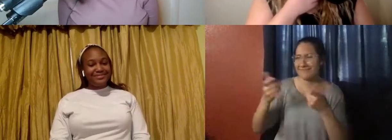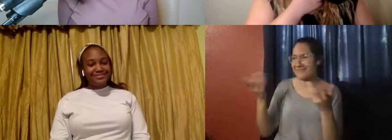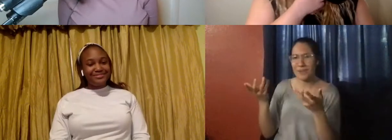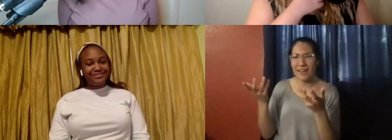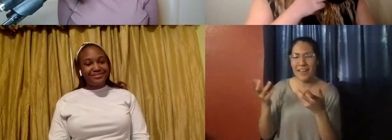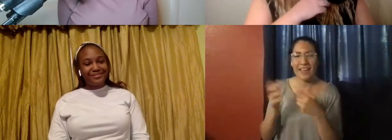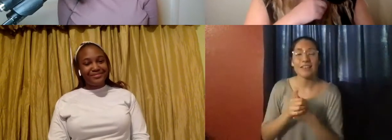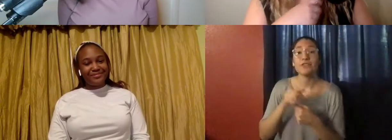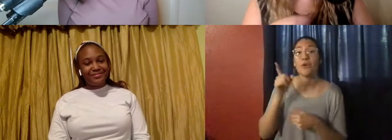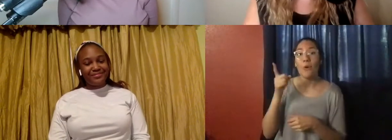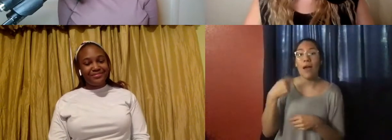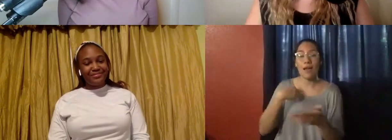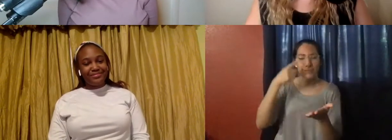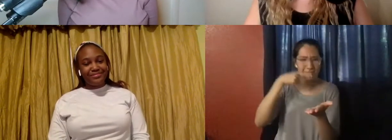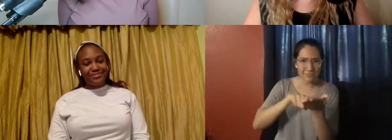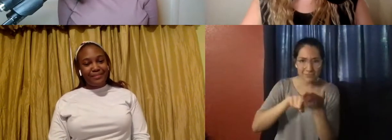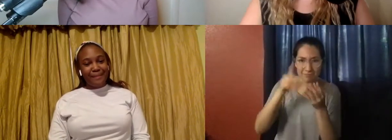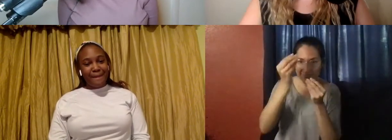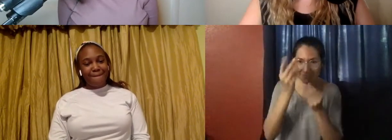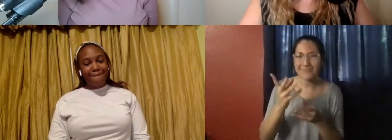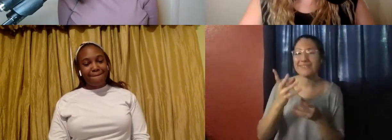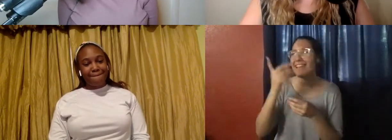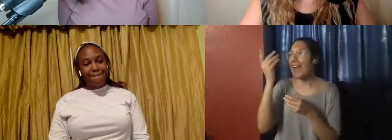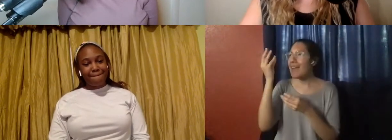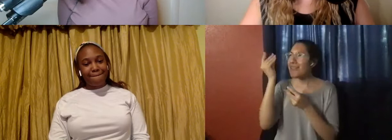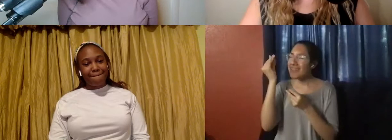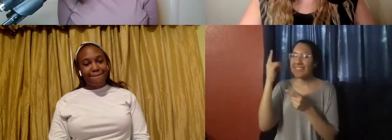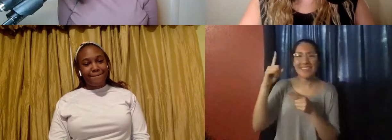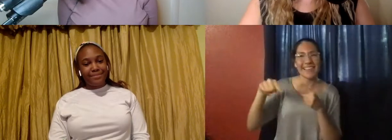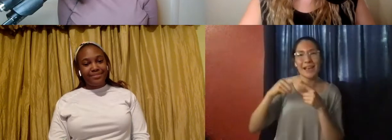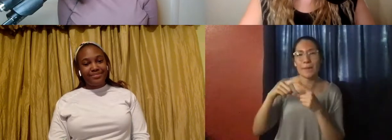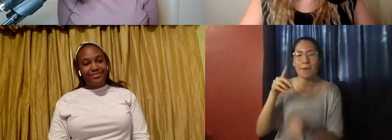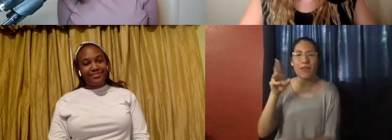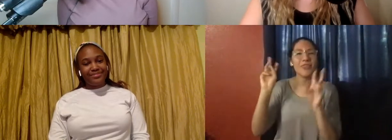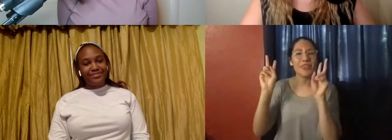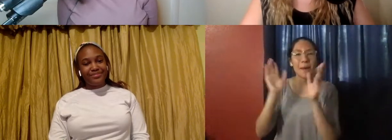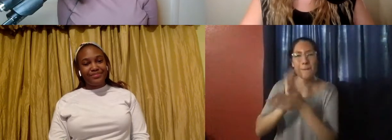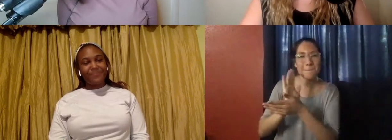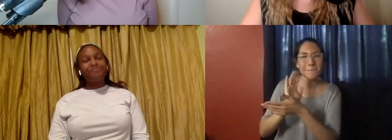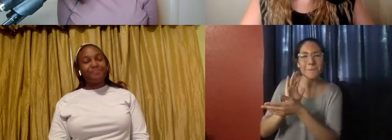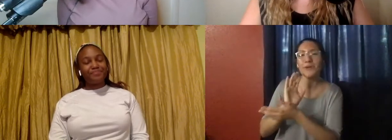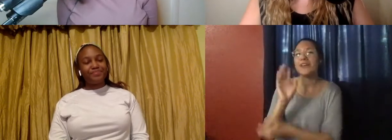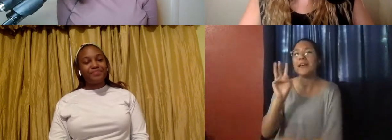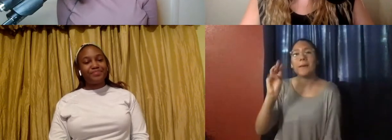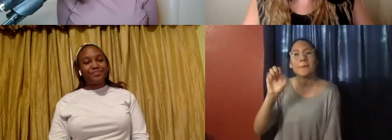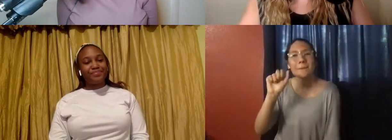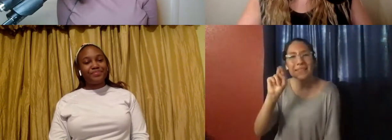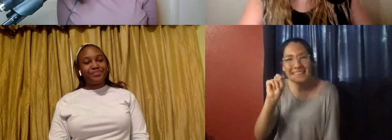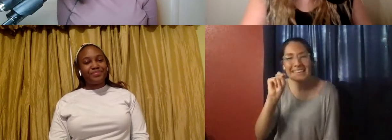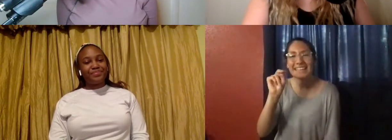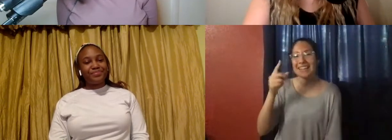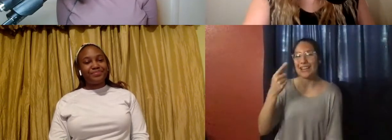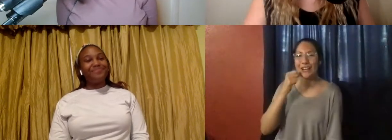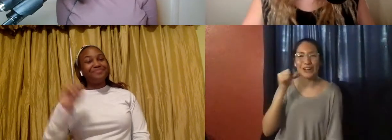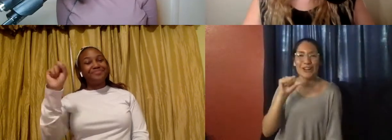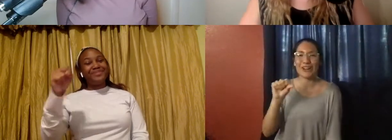that information, I just kept thinking of From Mean Girls. And she's like, you can go shave your back now. I just kept thinking that line. It was cracking me up.